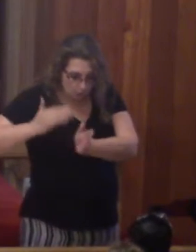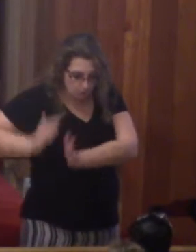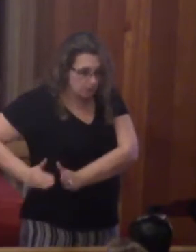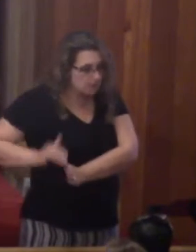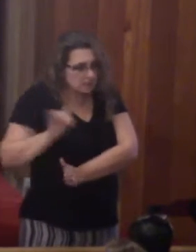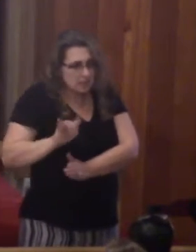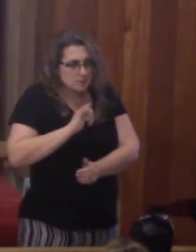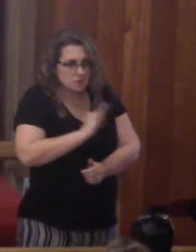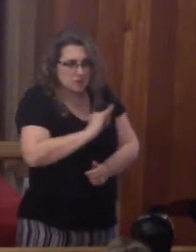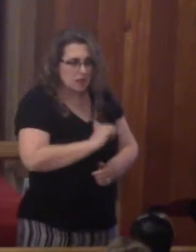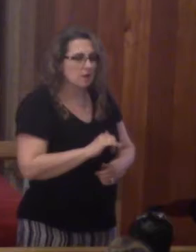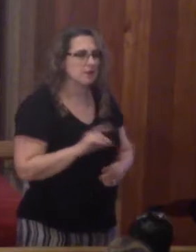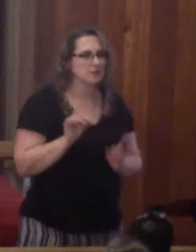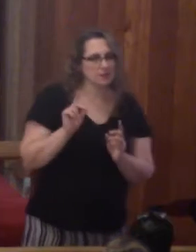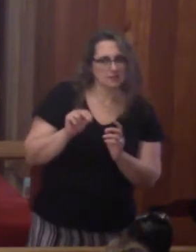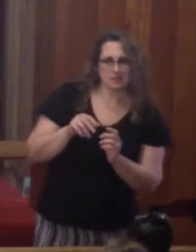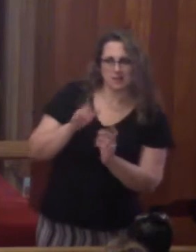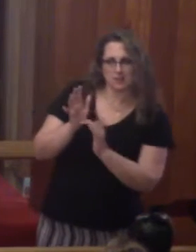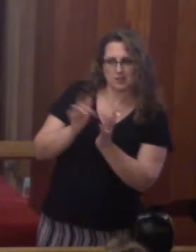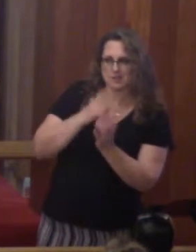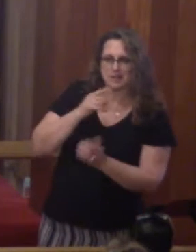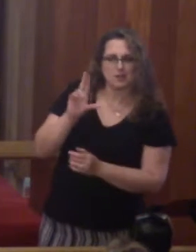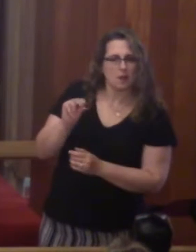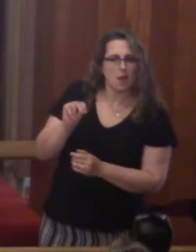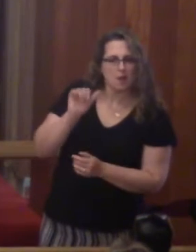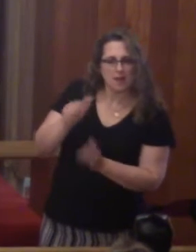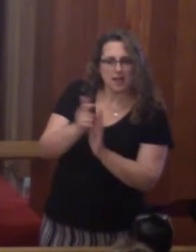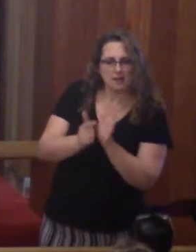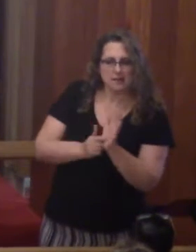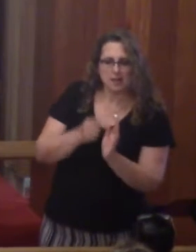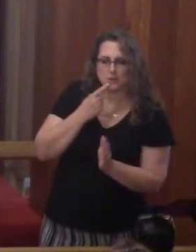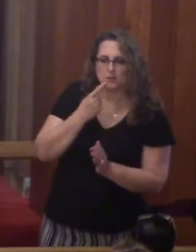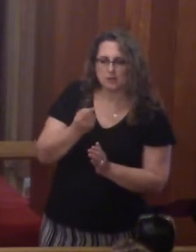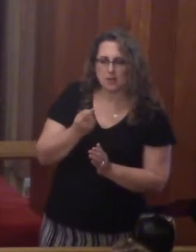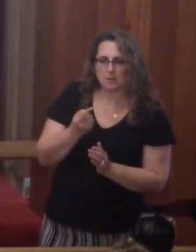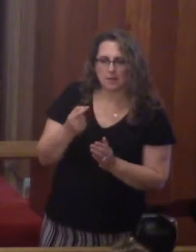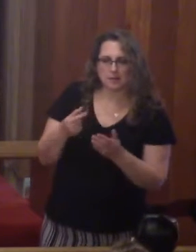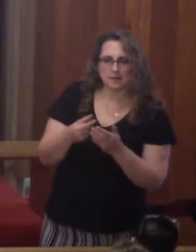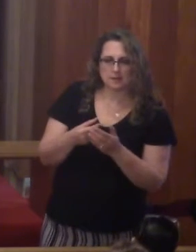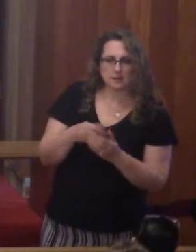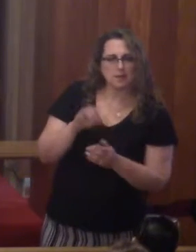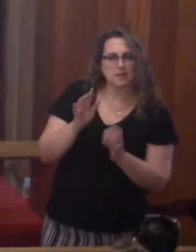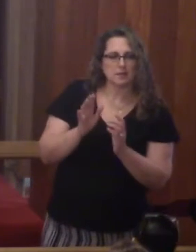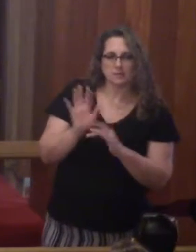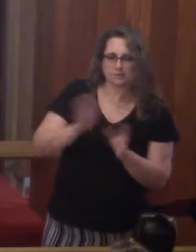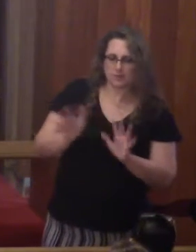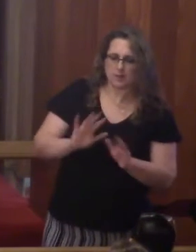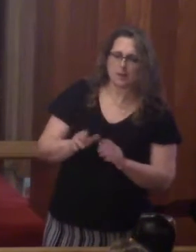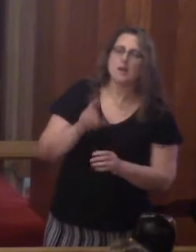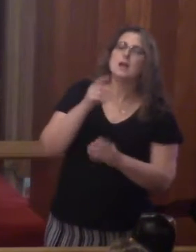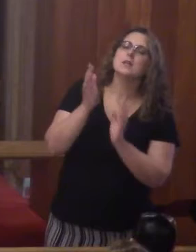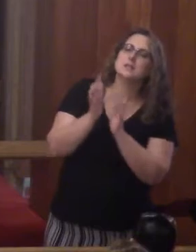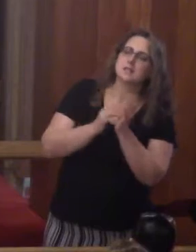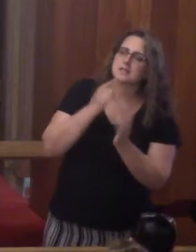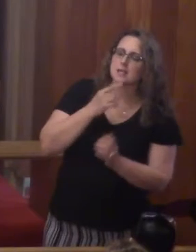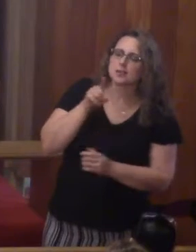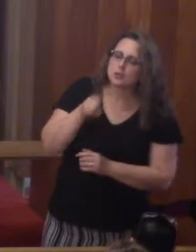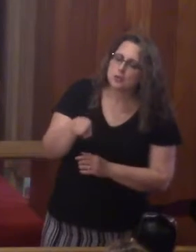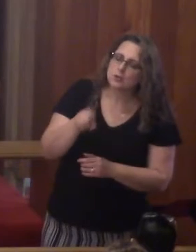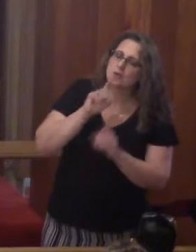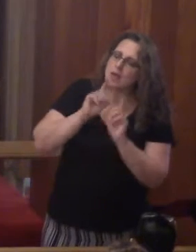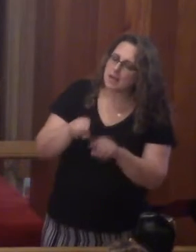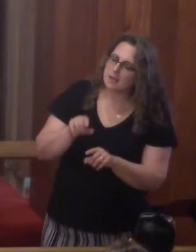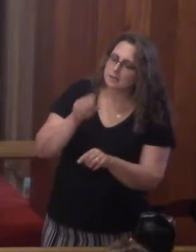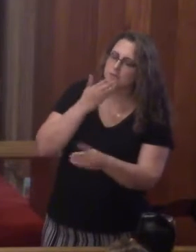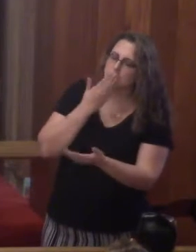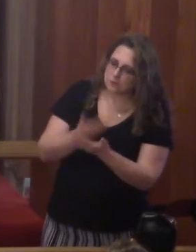what does Jesus say? No. That's law. I want you to tell me what the gospel says. No. He says, you have answered rightly, or you have